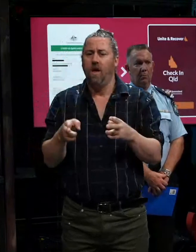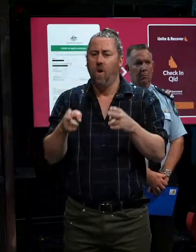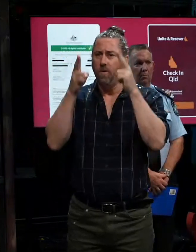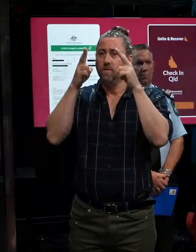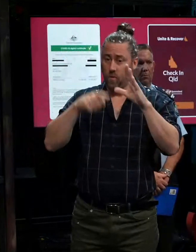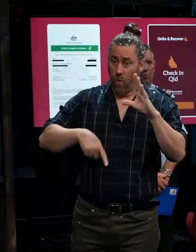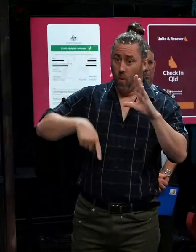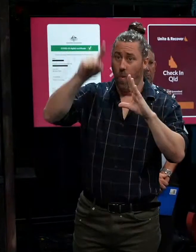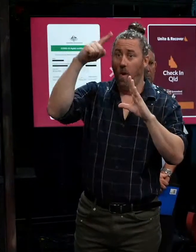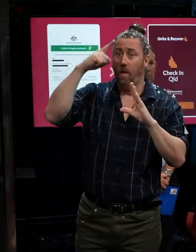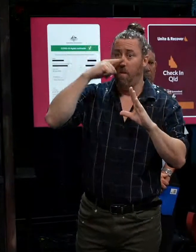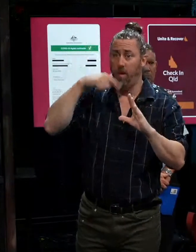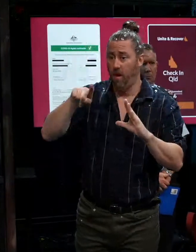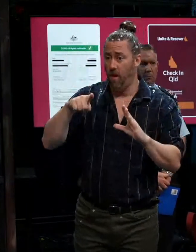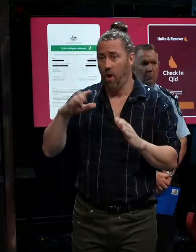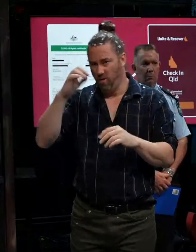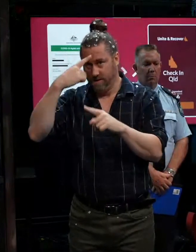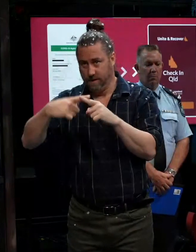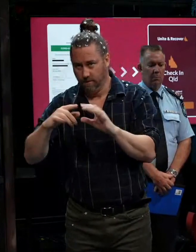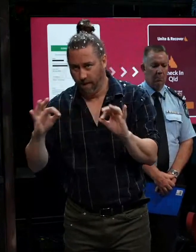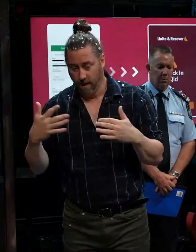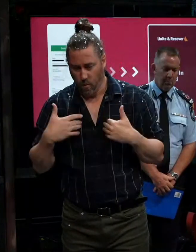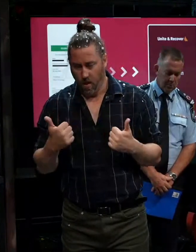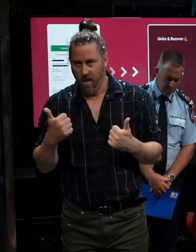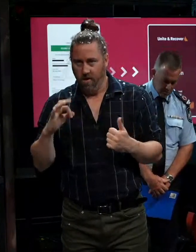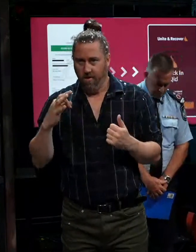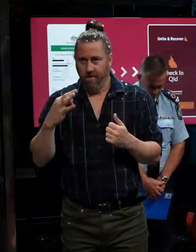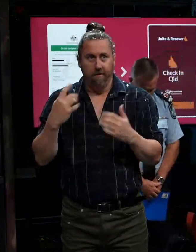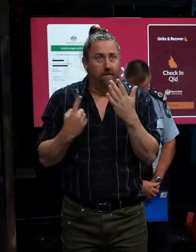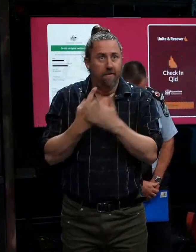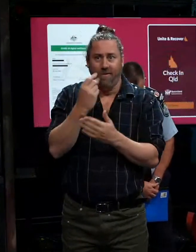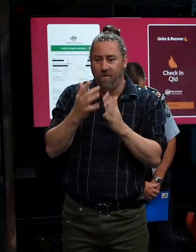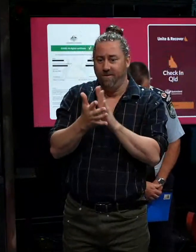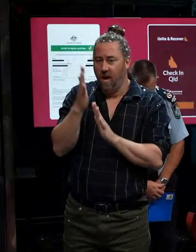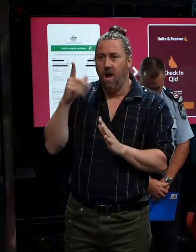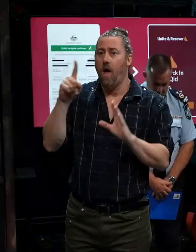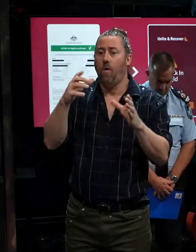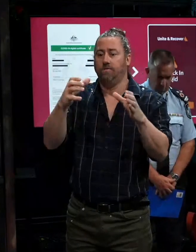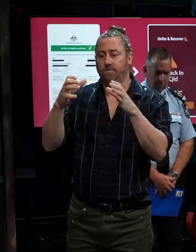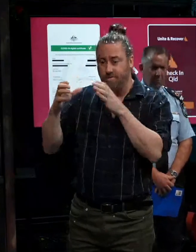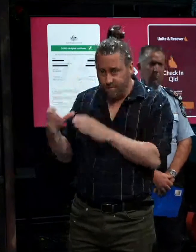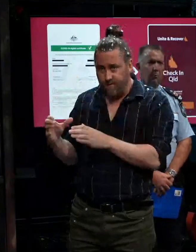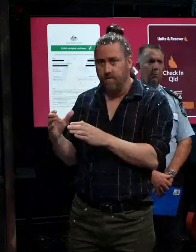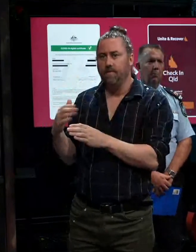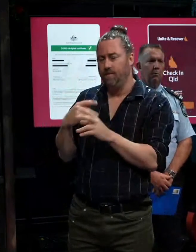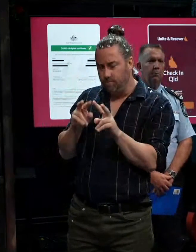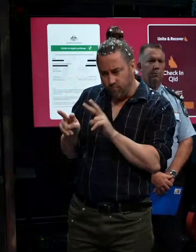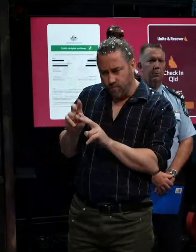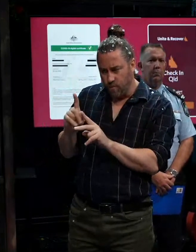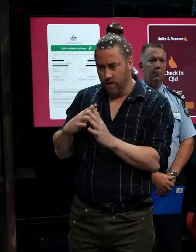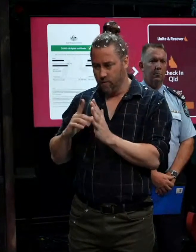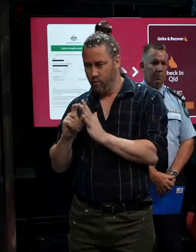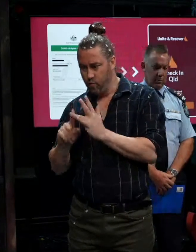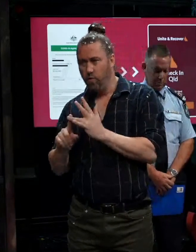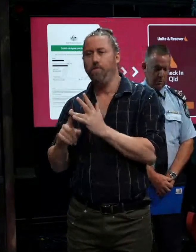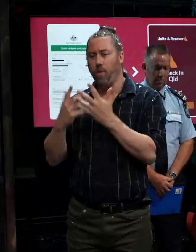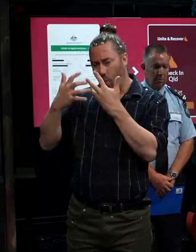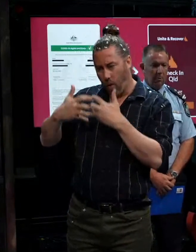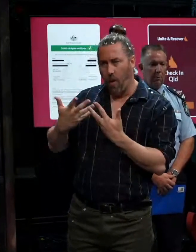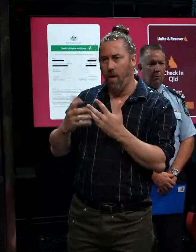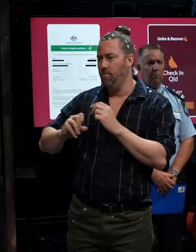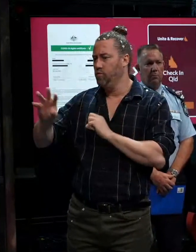been evacuated. They are all well, which is wonderful news, and they're all being grouped, reassessed at the moment and supported, and then we'll work